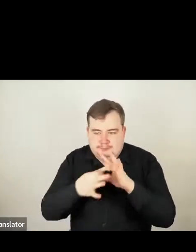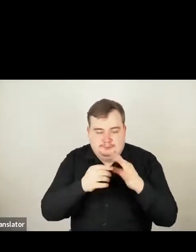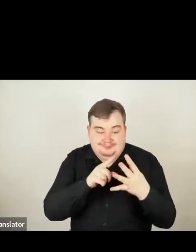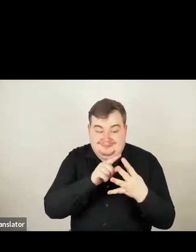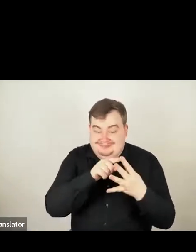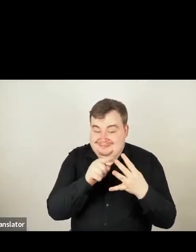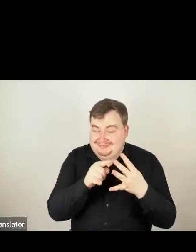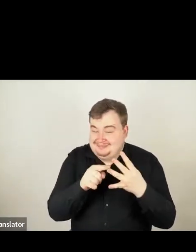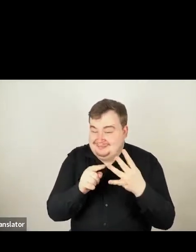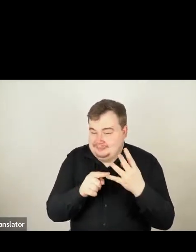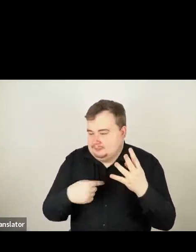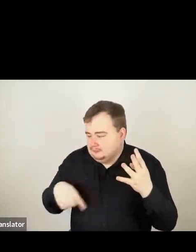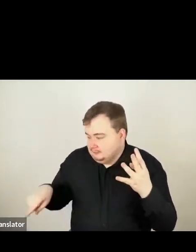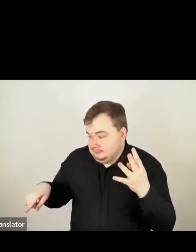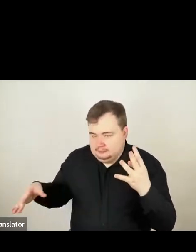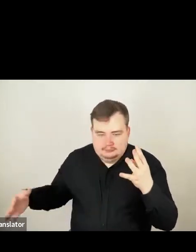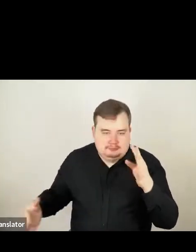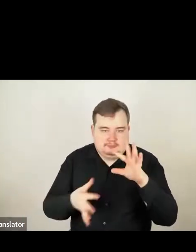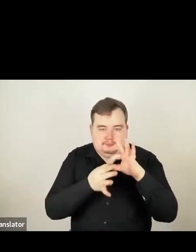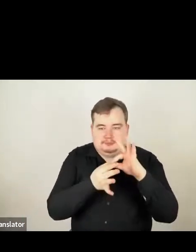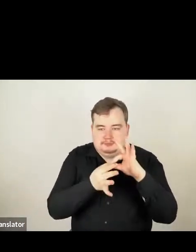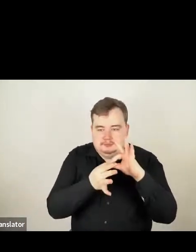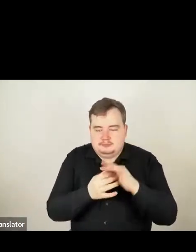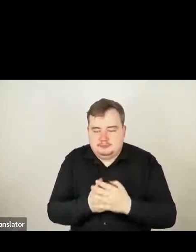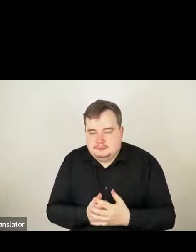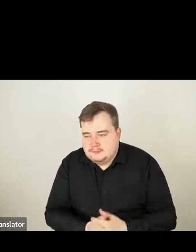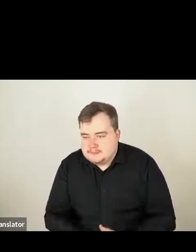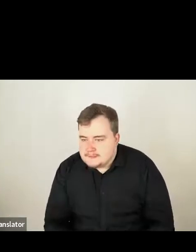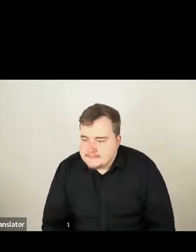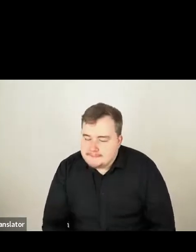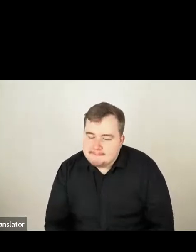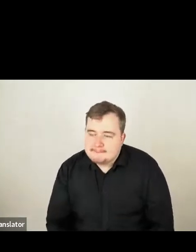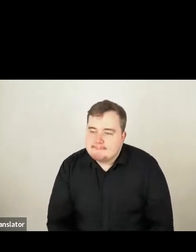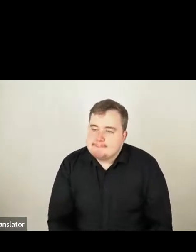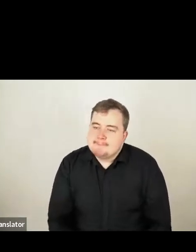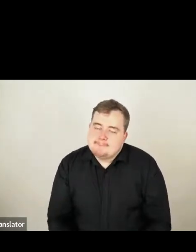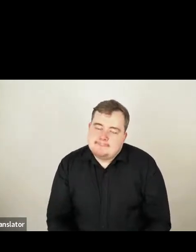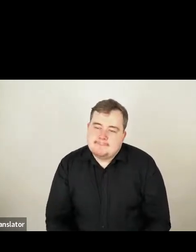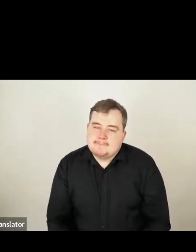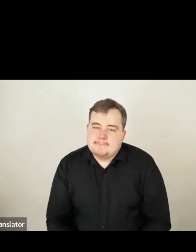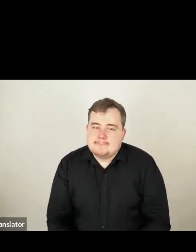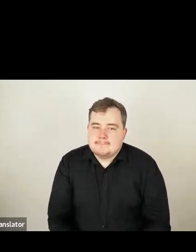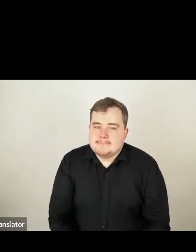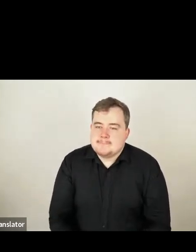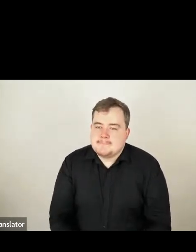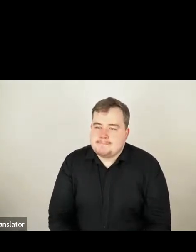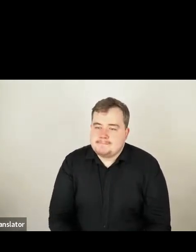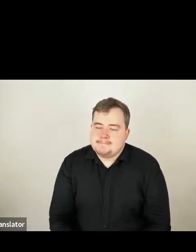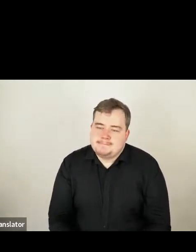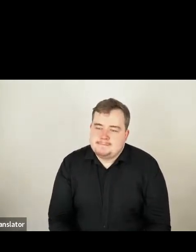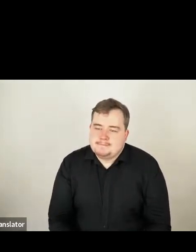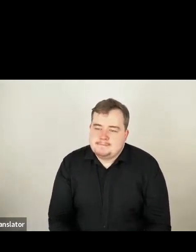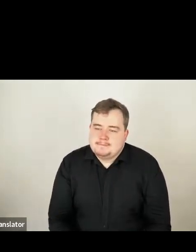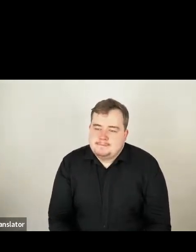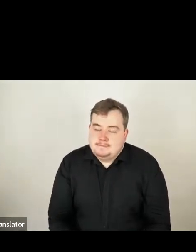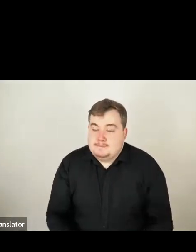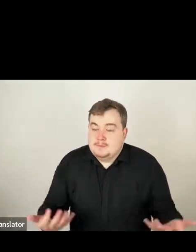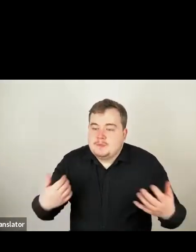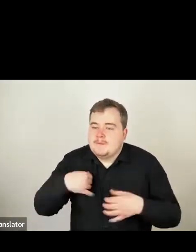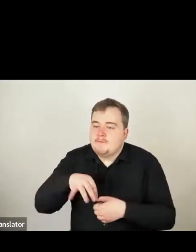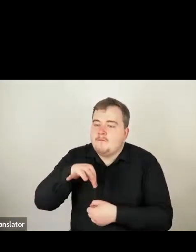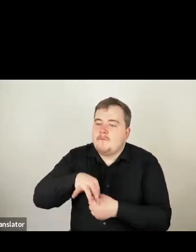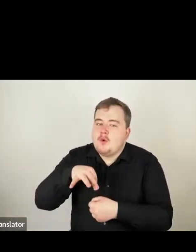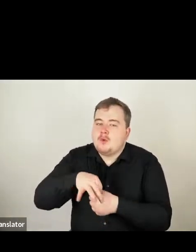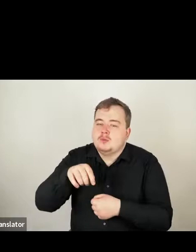the electoral code, in which the quota for participation in the elections is divided in 2